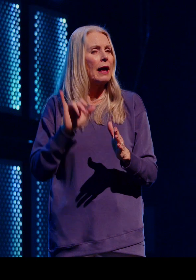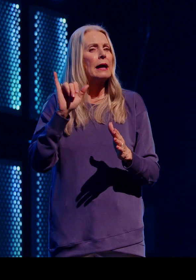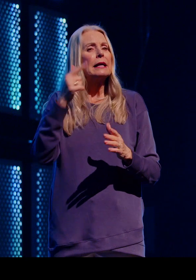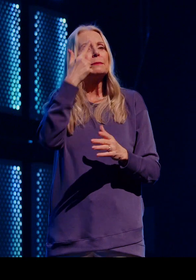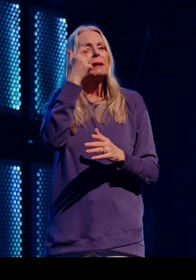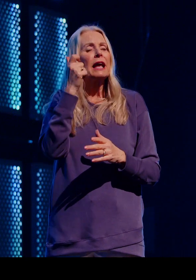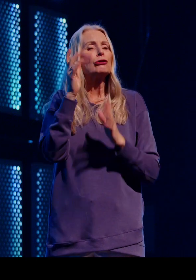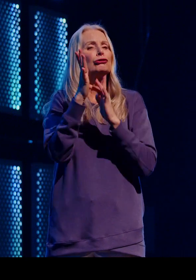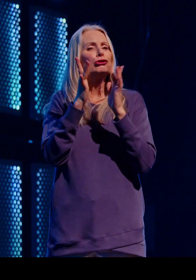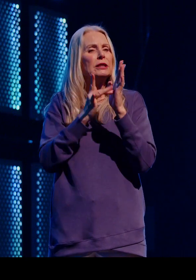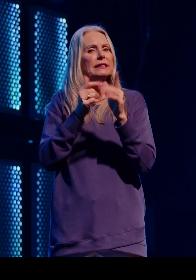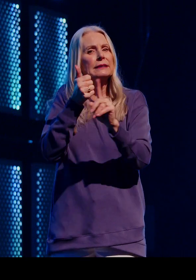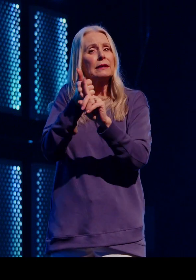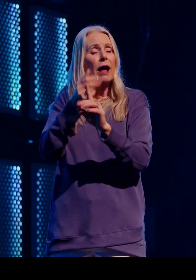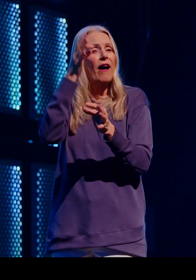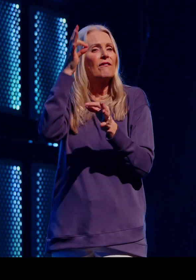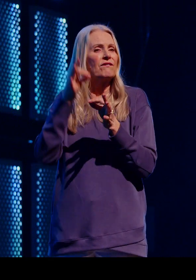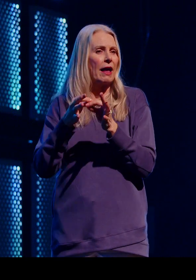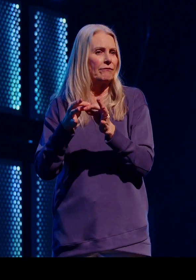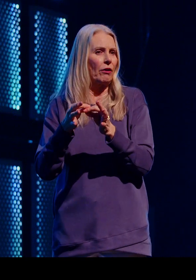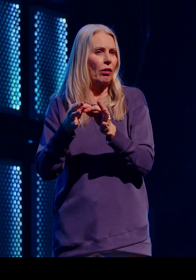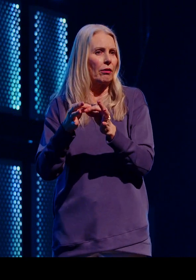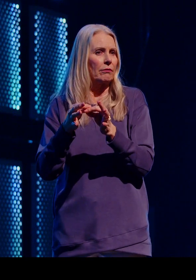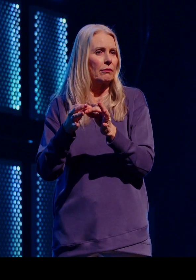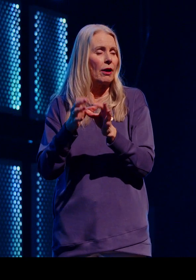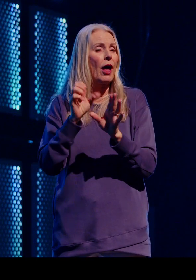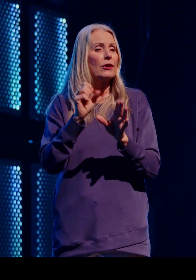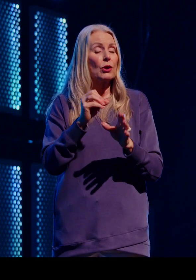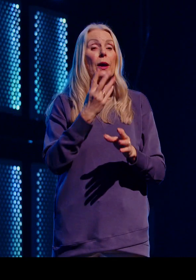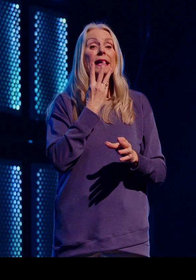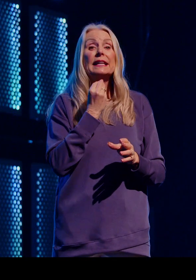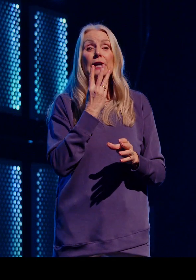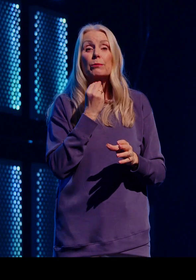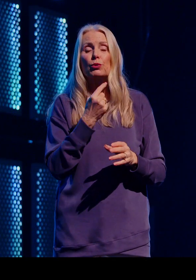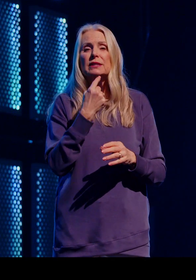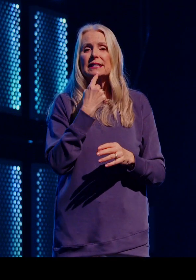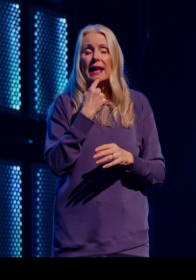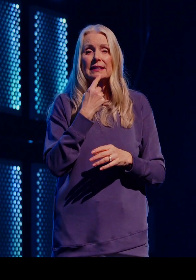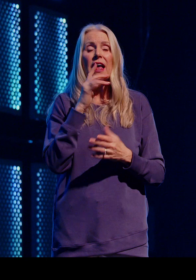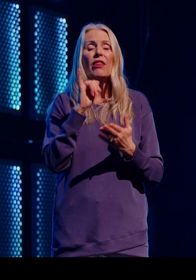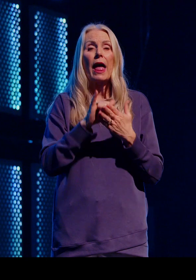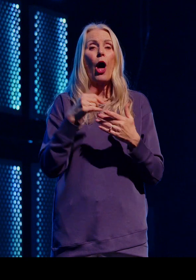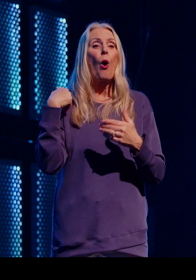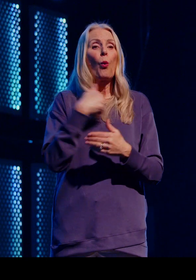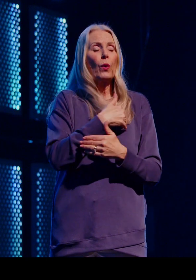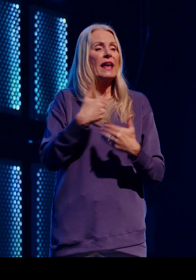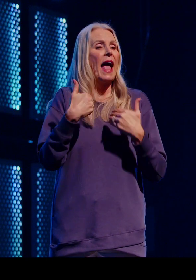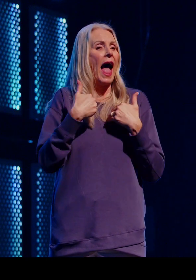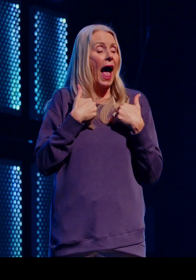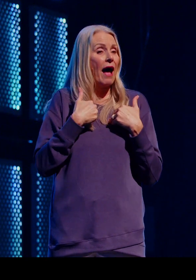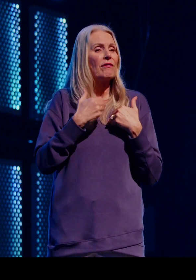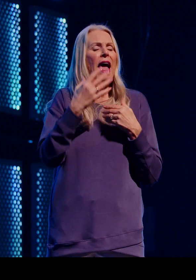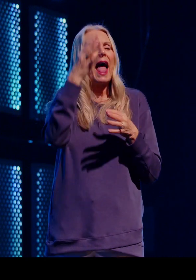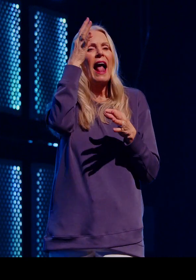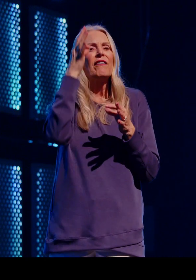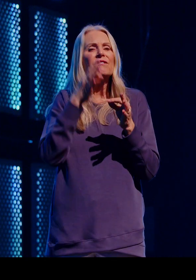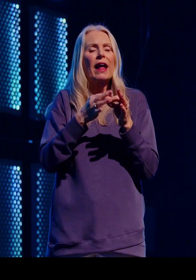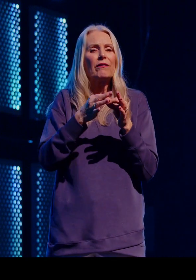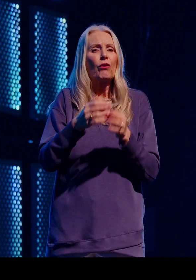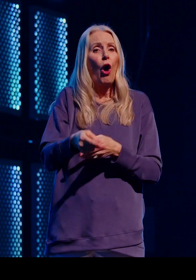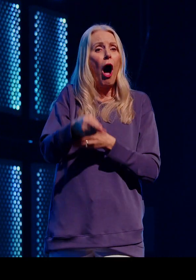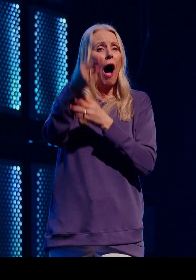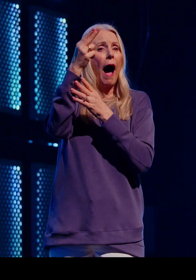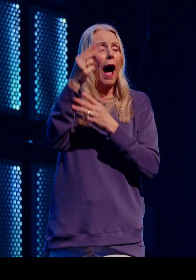faithful. We have a faithful, it says in Hebrews, a faithful high priest who was tempted in every way that you and I